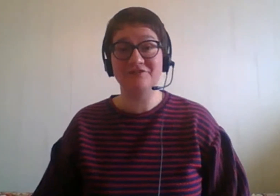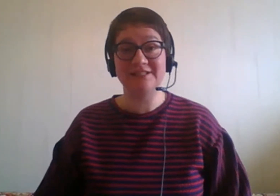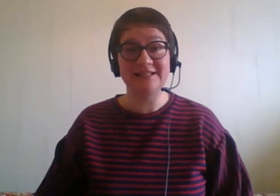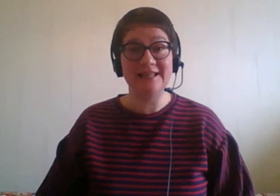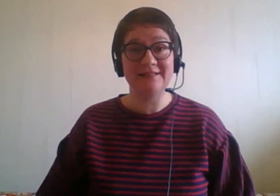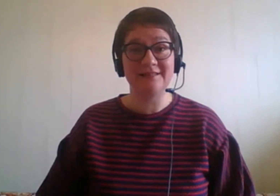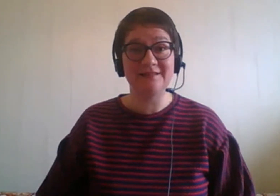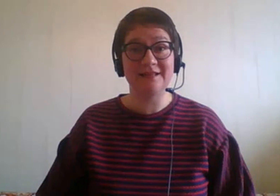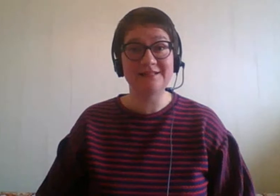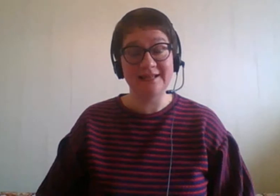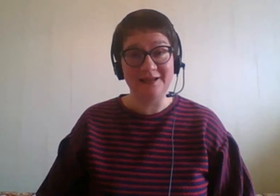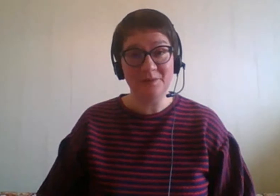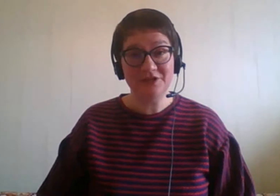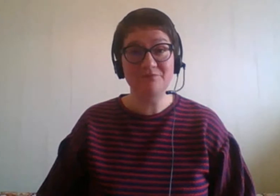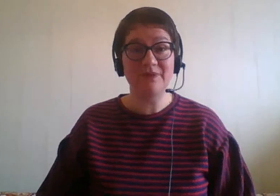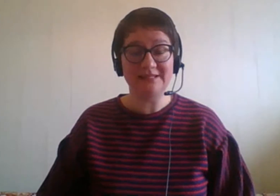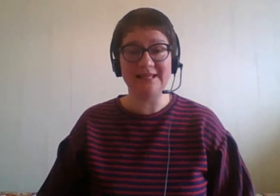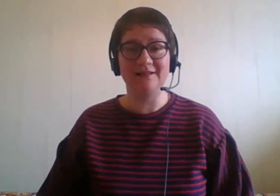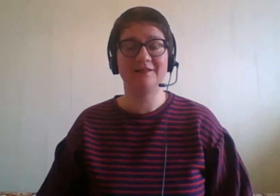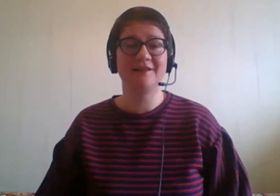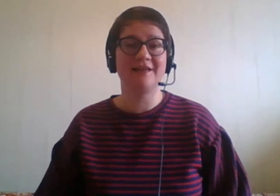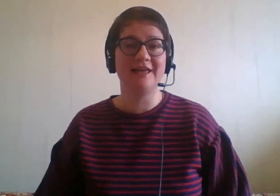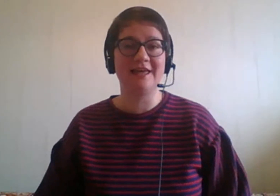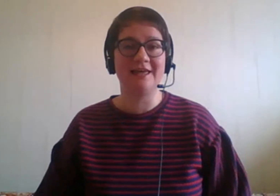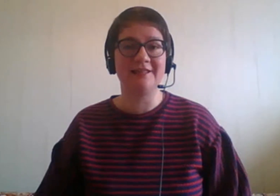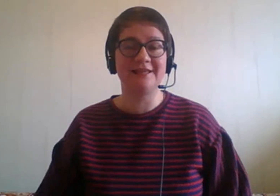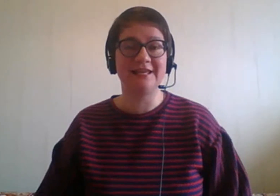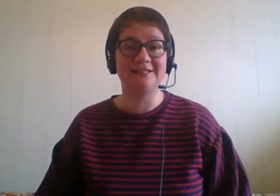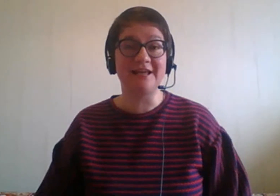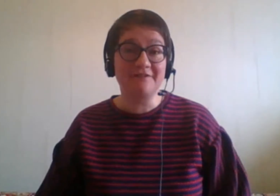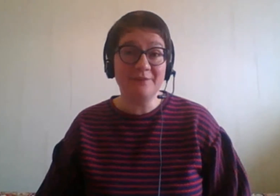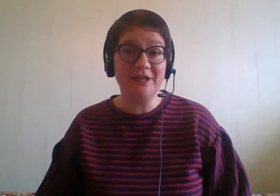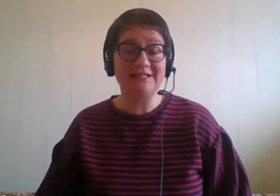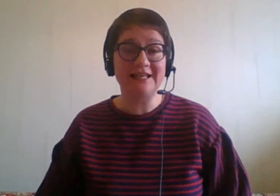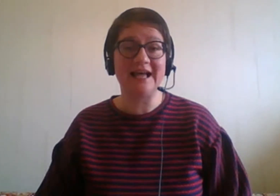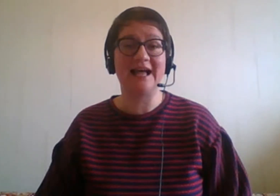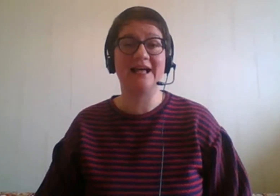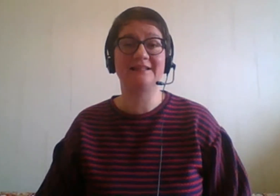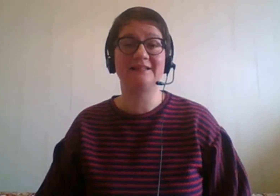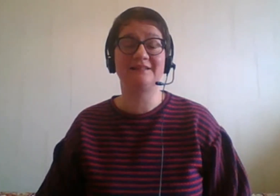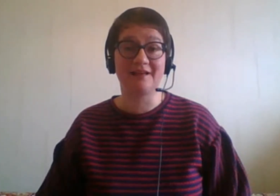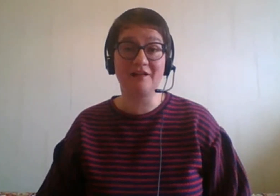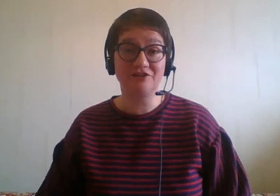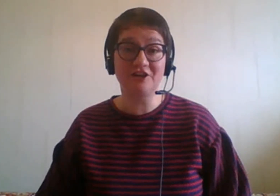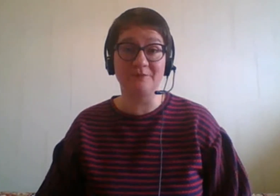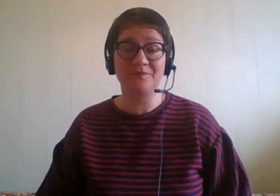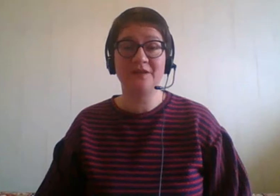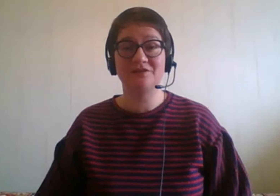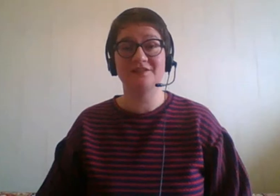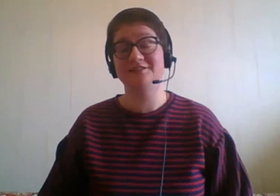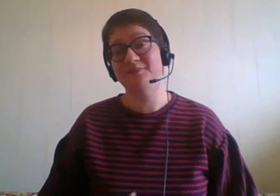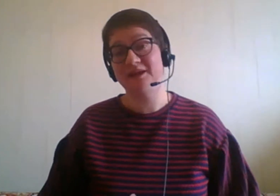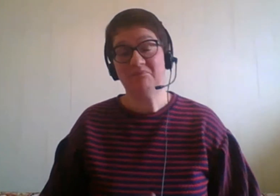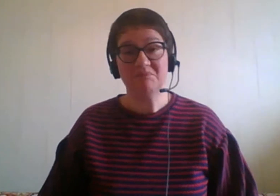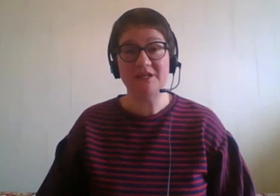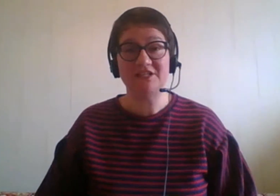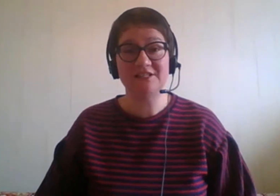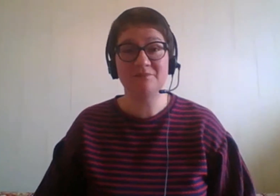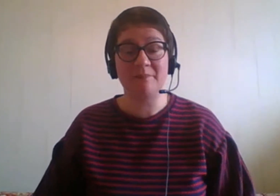interested in sign language, BSL, in the deaf community and their culture. So this is my specialism, my